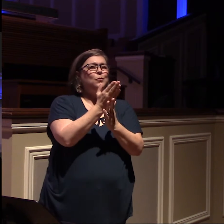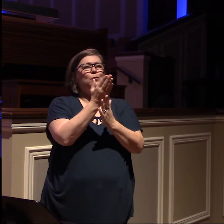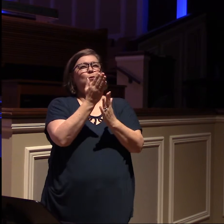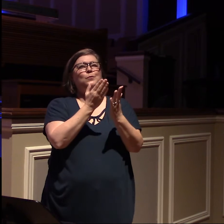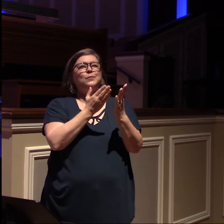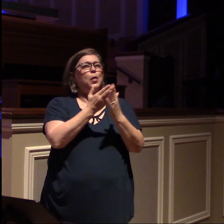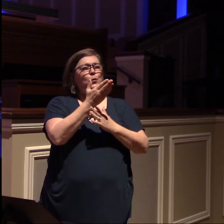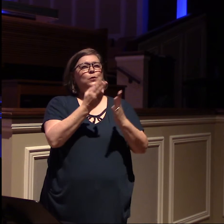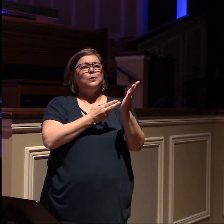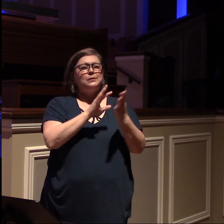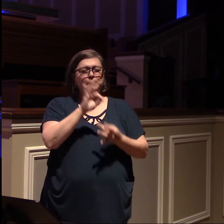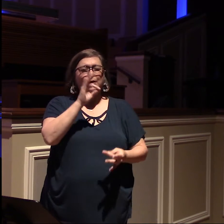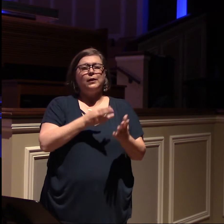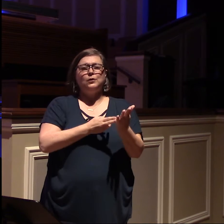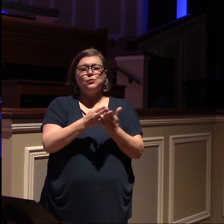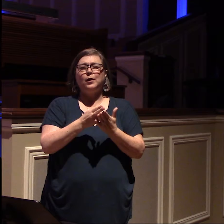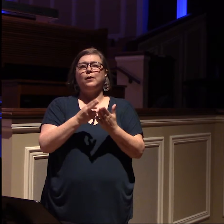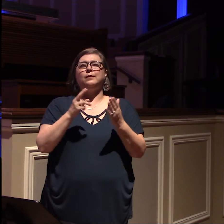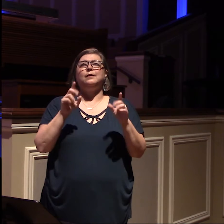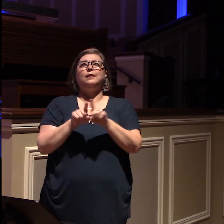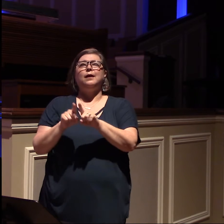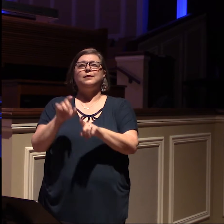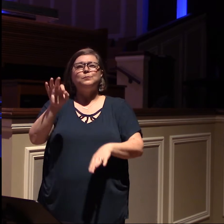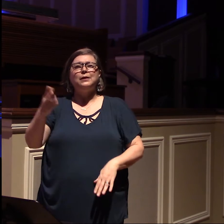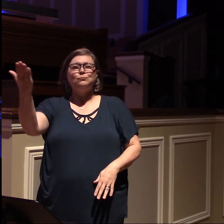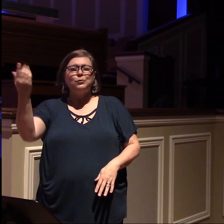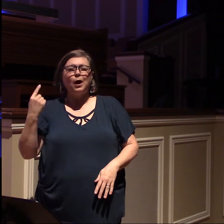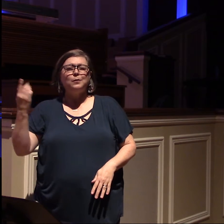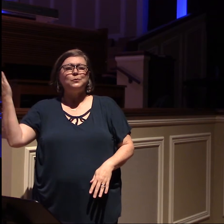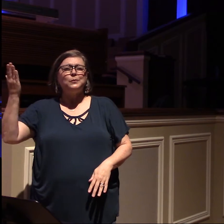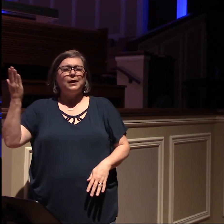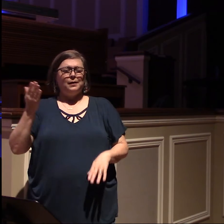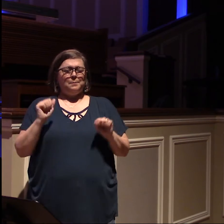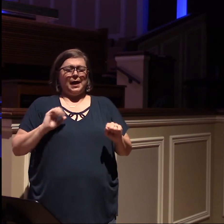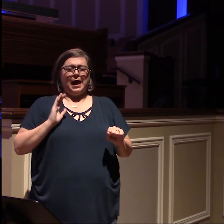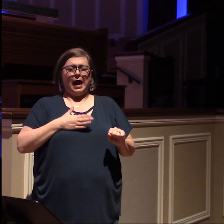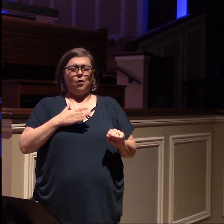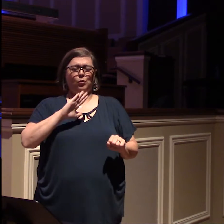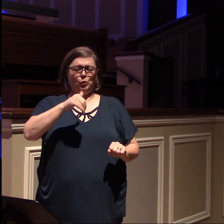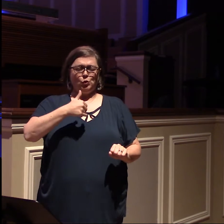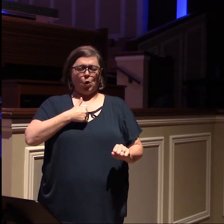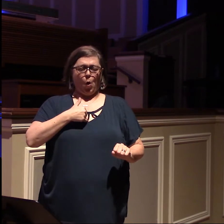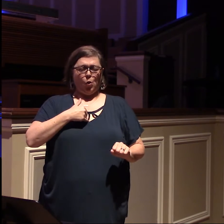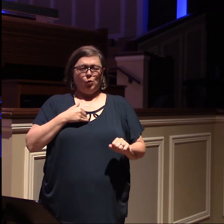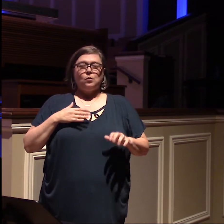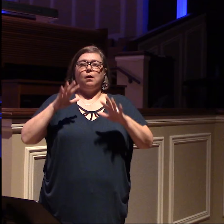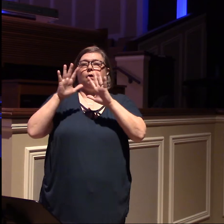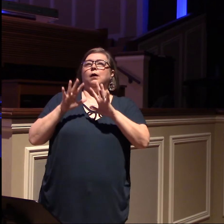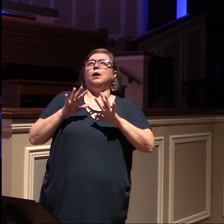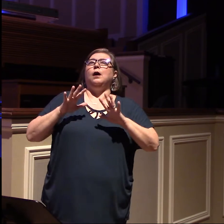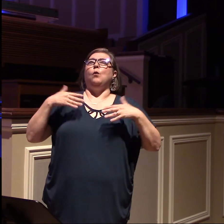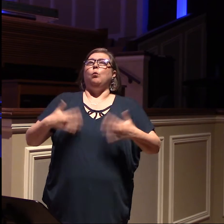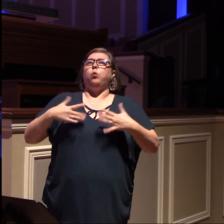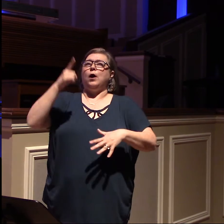comes, open up your very word. May our souls, Father, just quake, Father, knowing that the creator of all things,